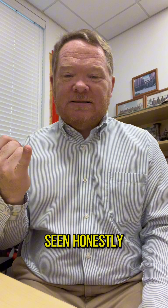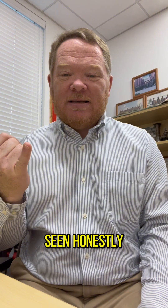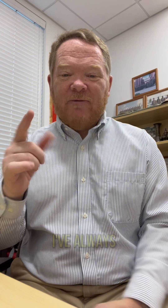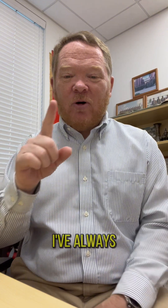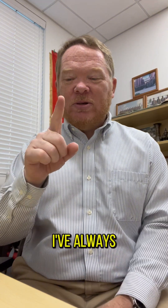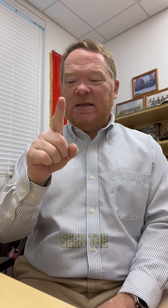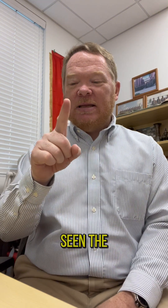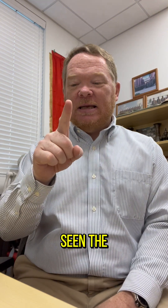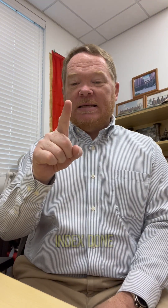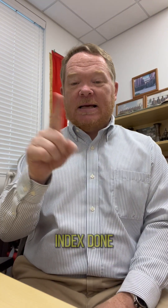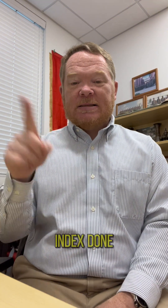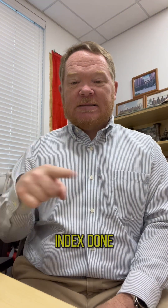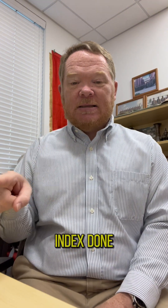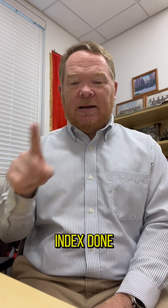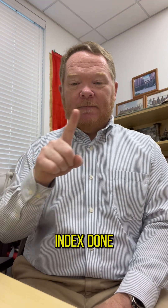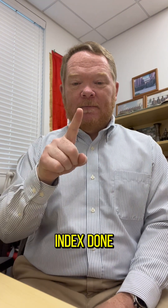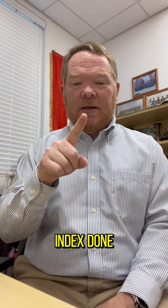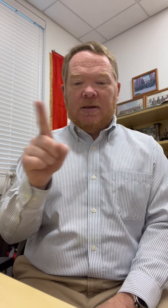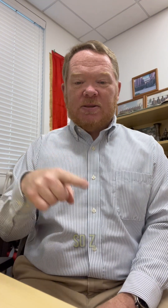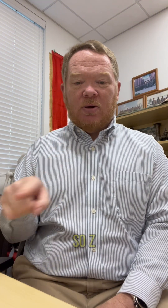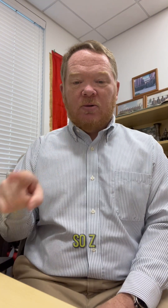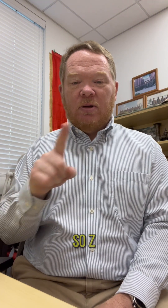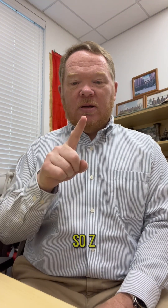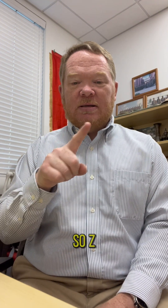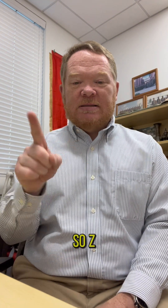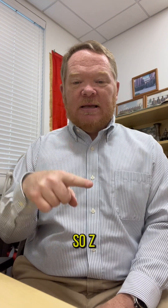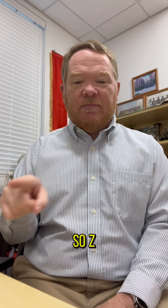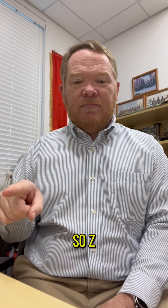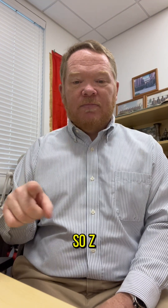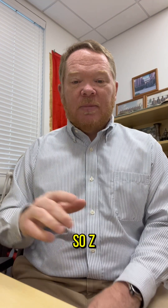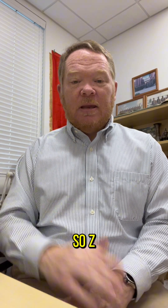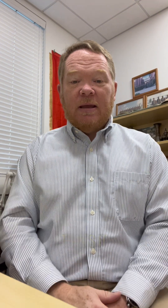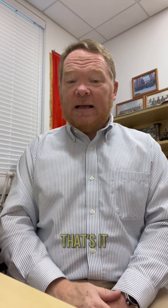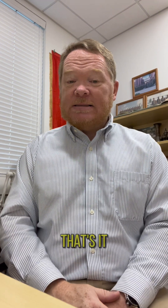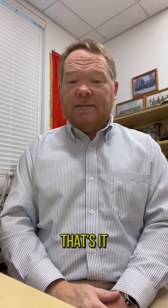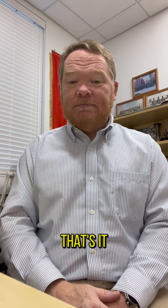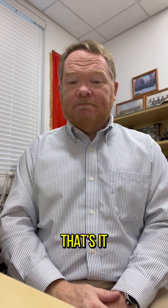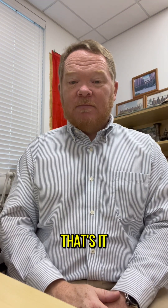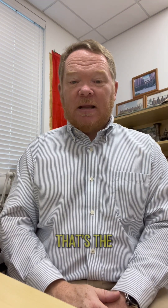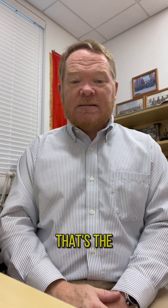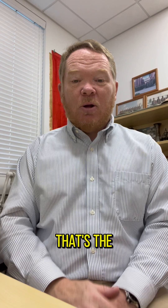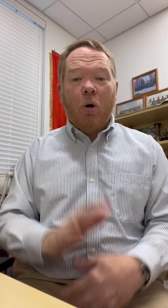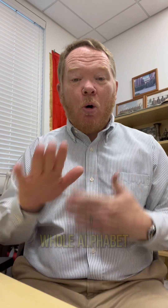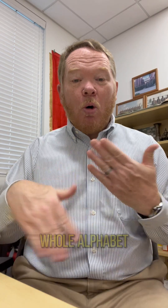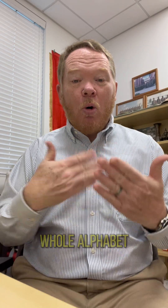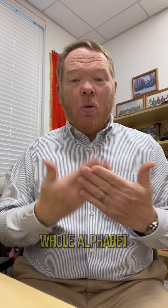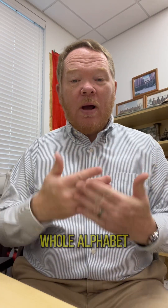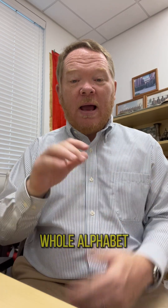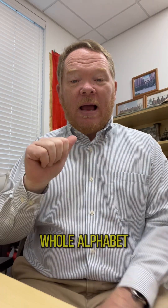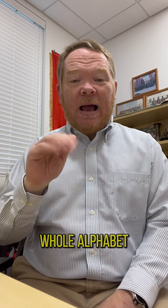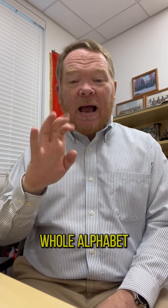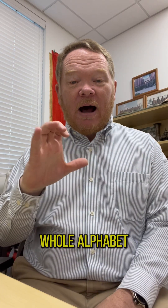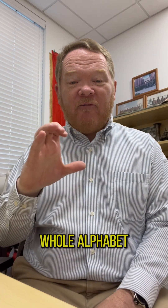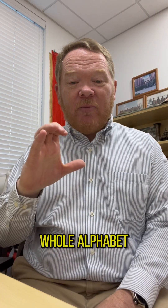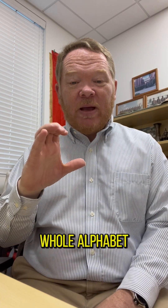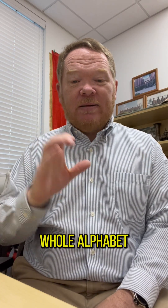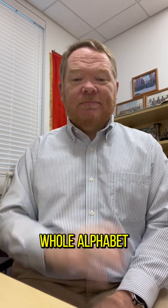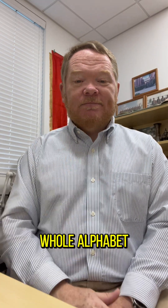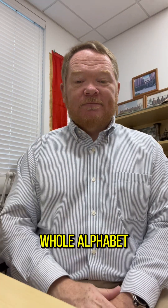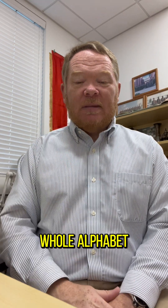I've always seen the index done. So Z. That's it. That's the whole alphabet. And